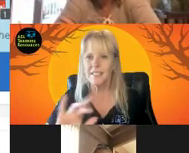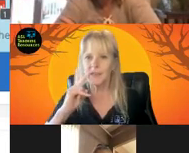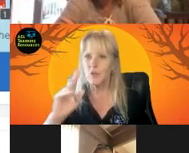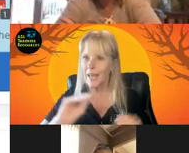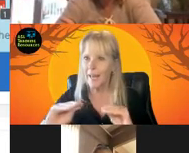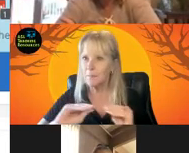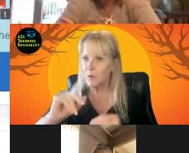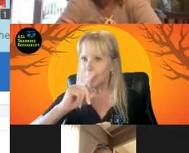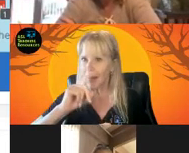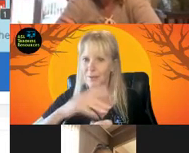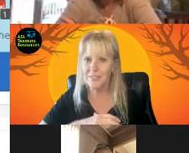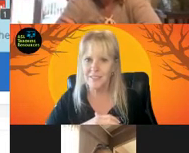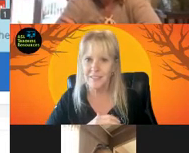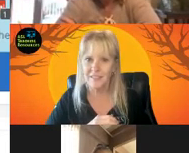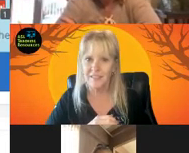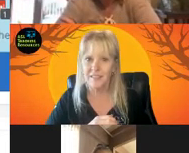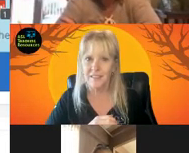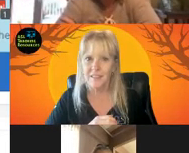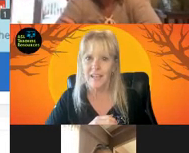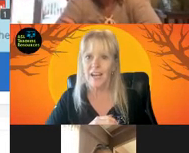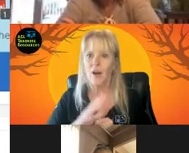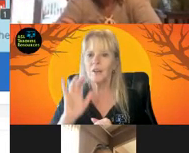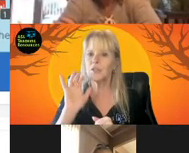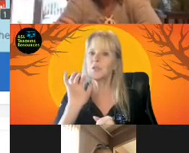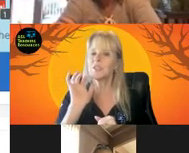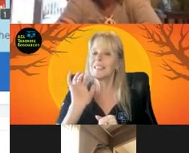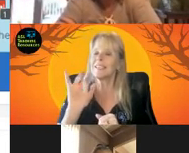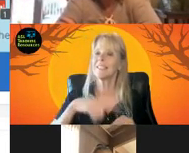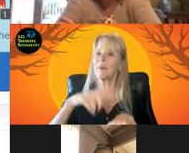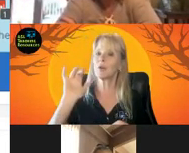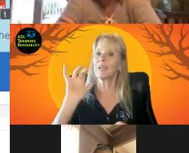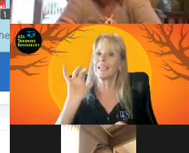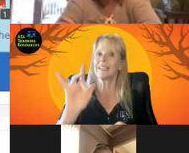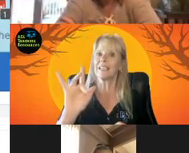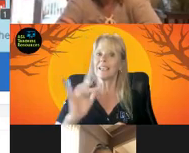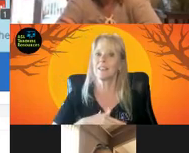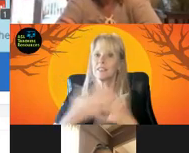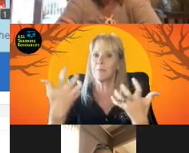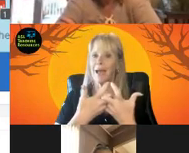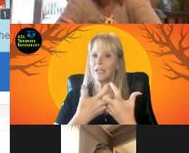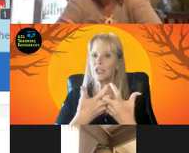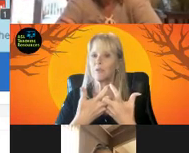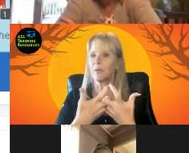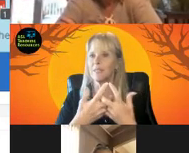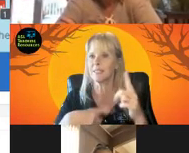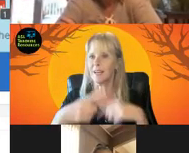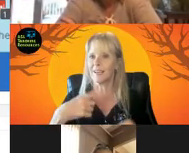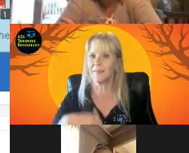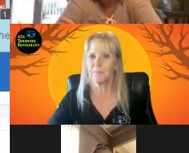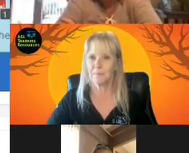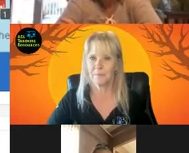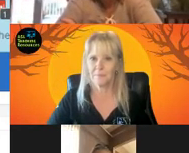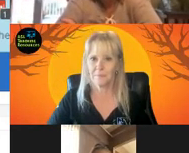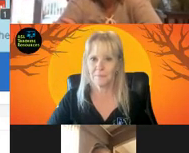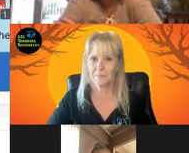ahead and see if you can move the mouse. And all you do is this time you're going to click to match it with the